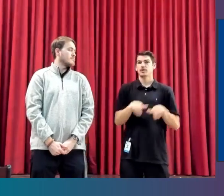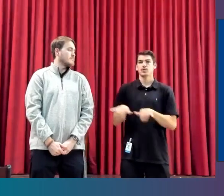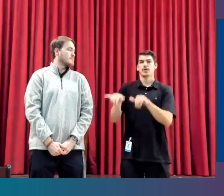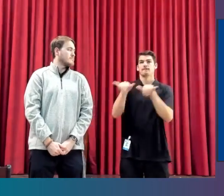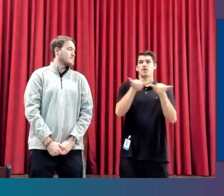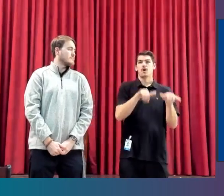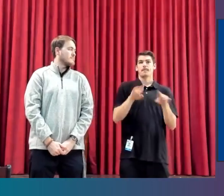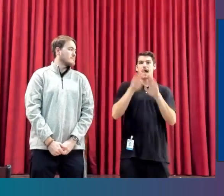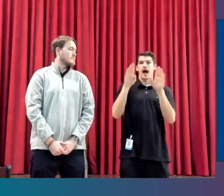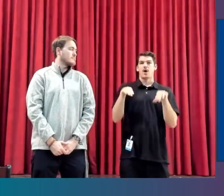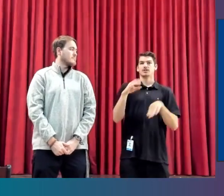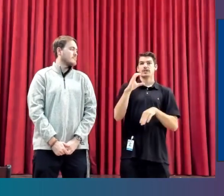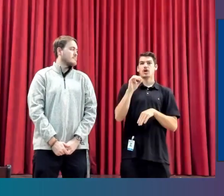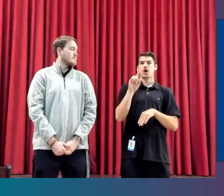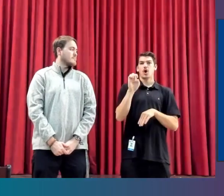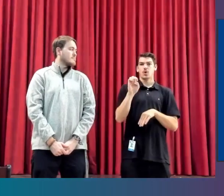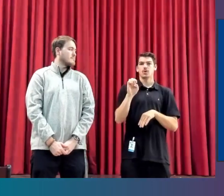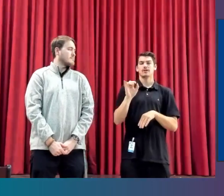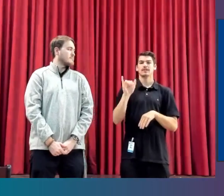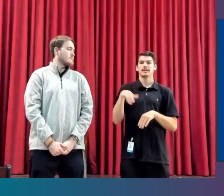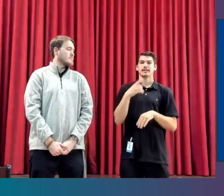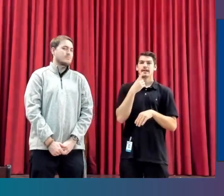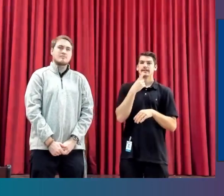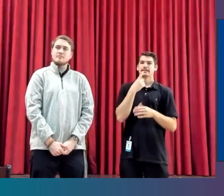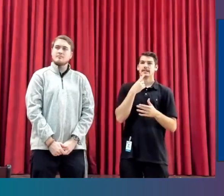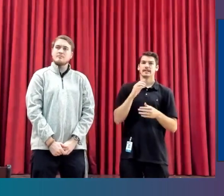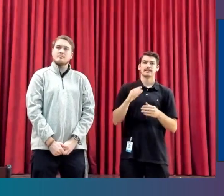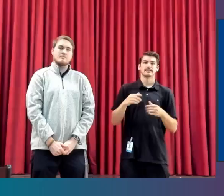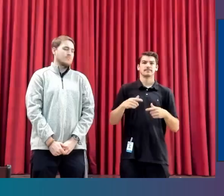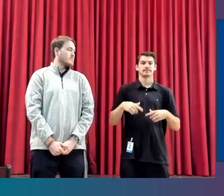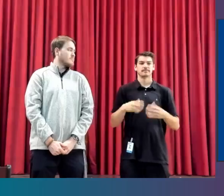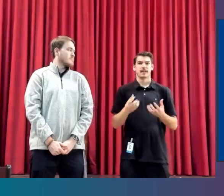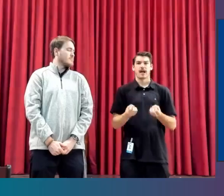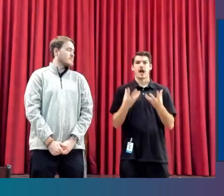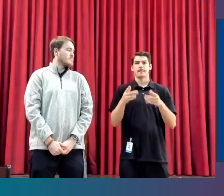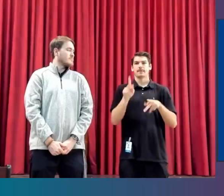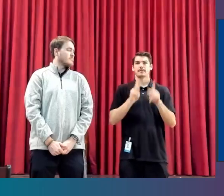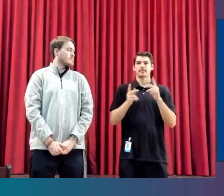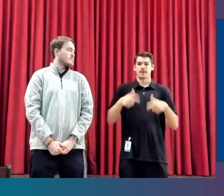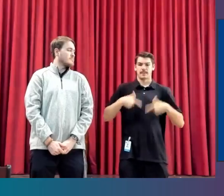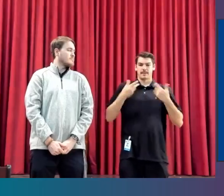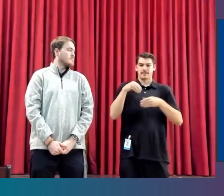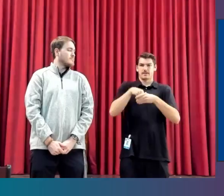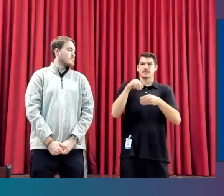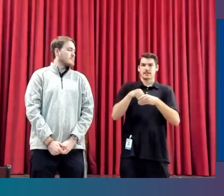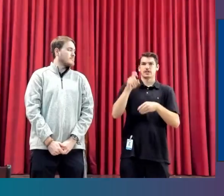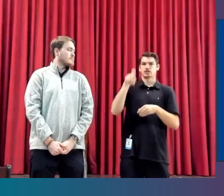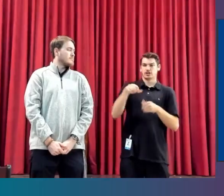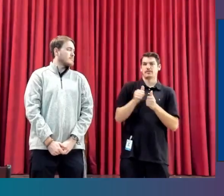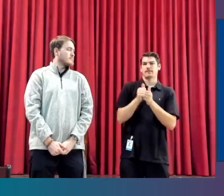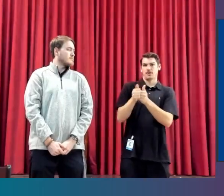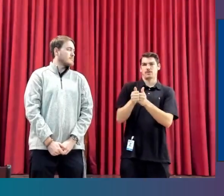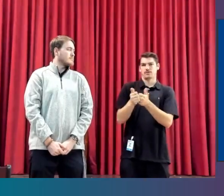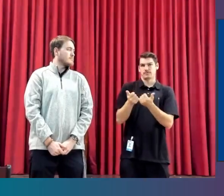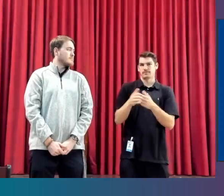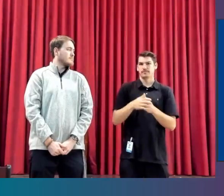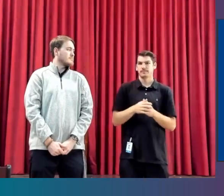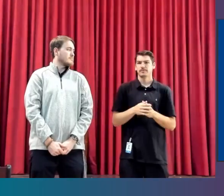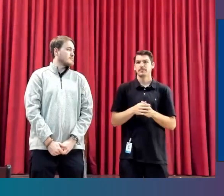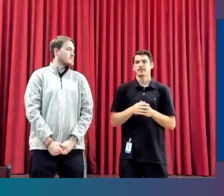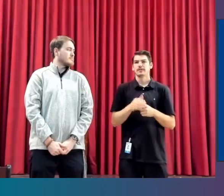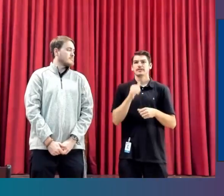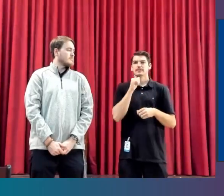Code, and it essentially says the occupancy limits that generally should be followed. It's not in